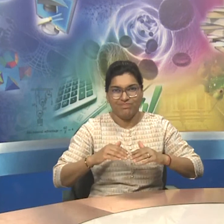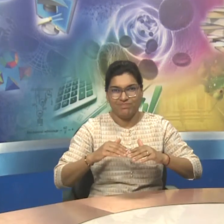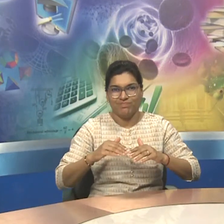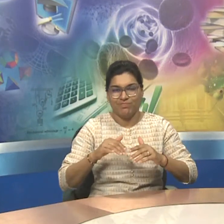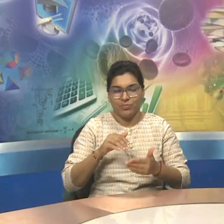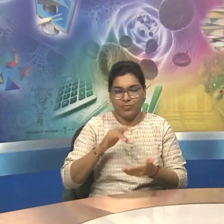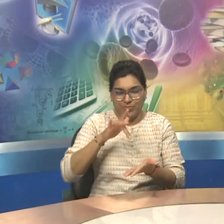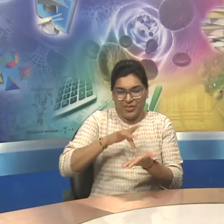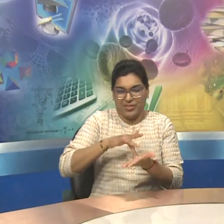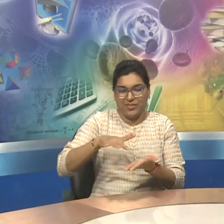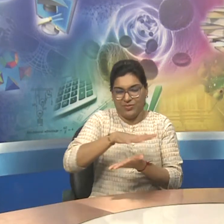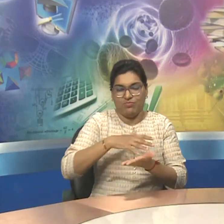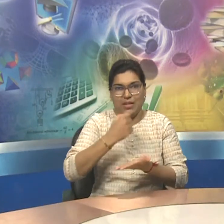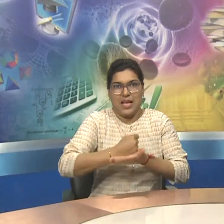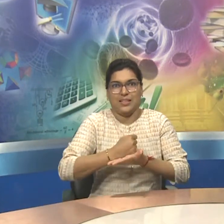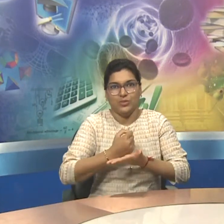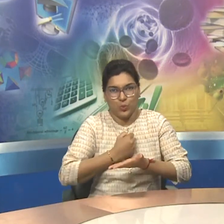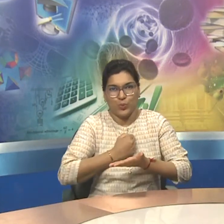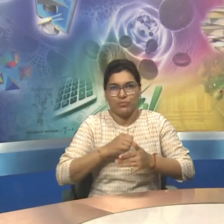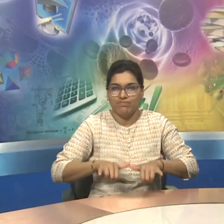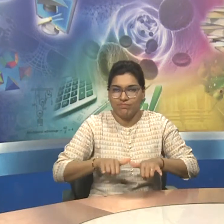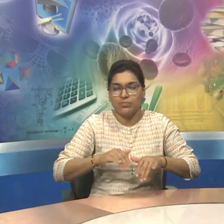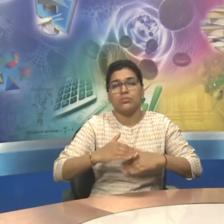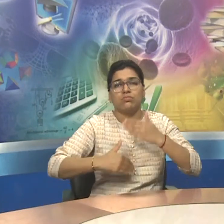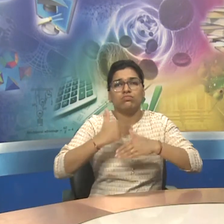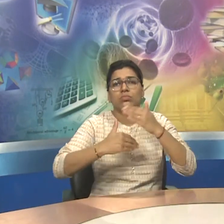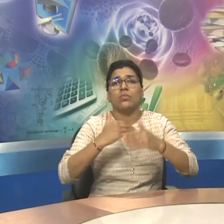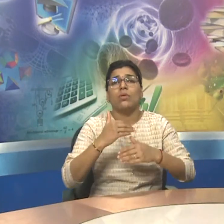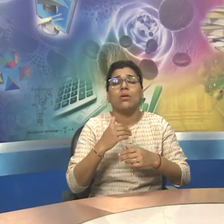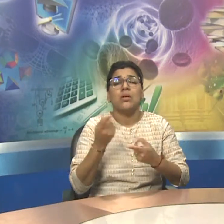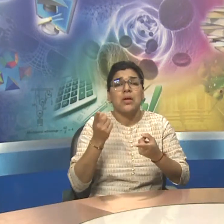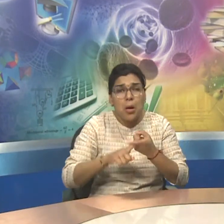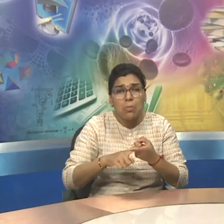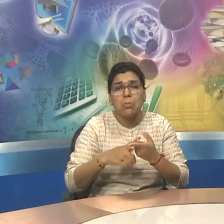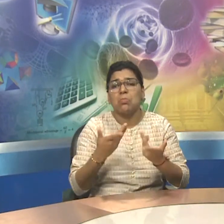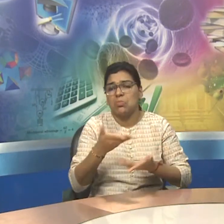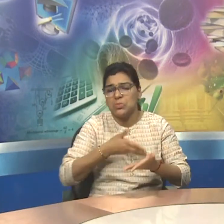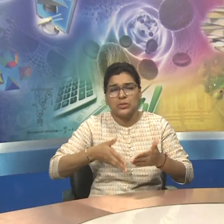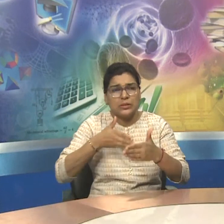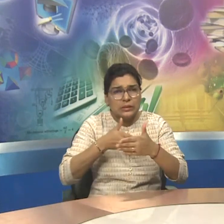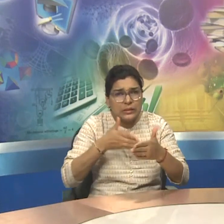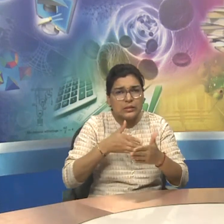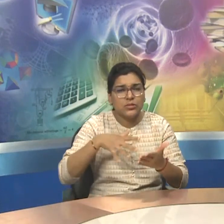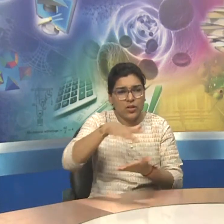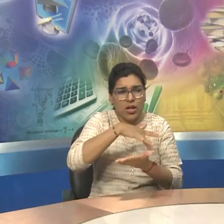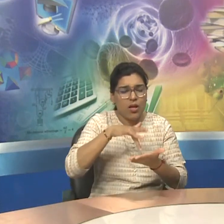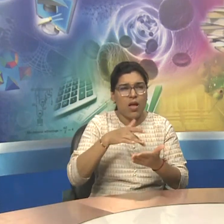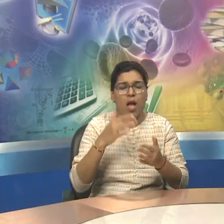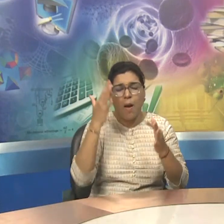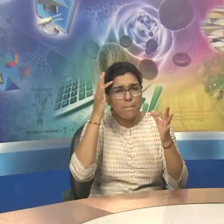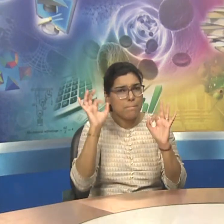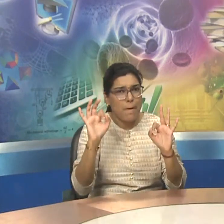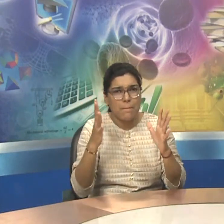the right to some degree of economic welfare